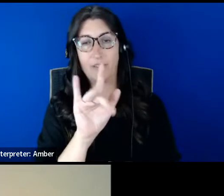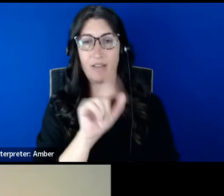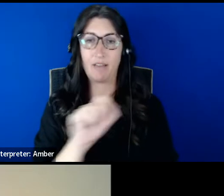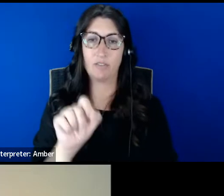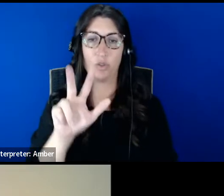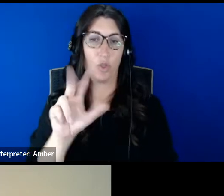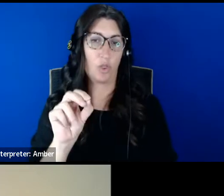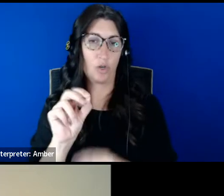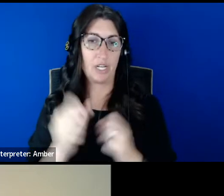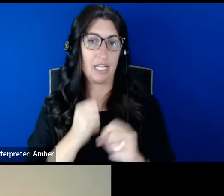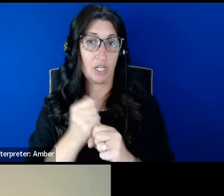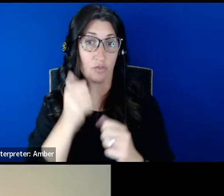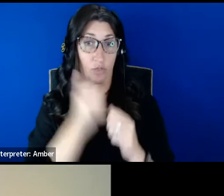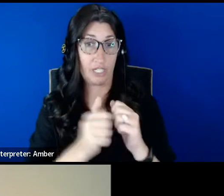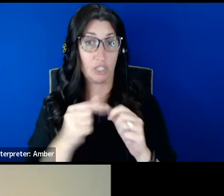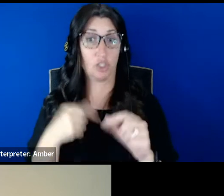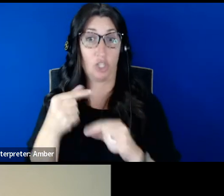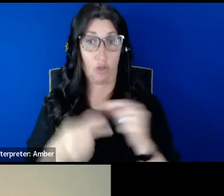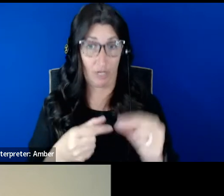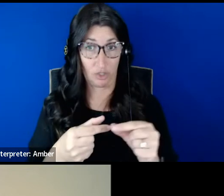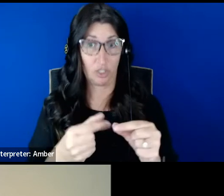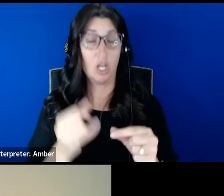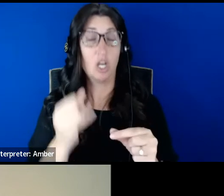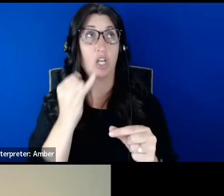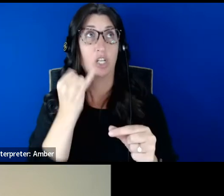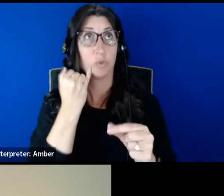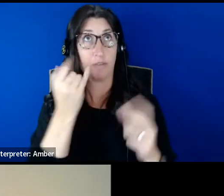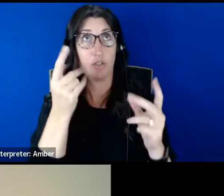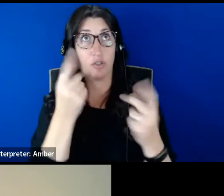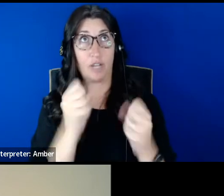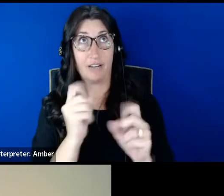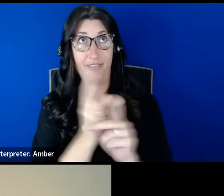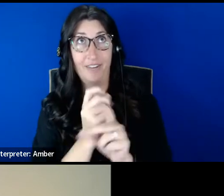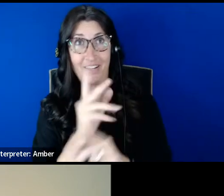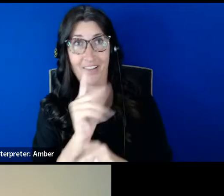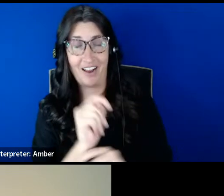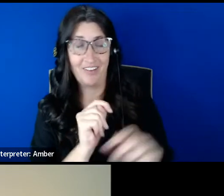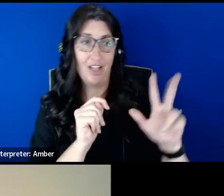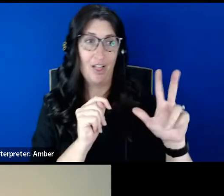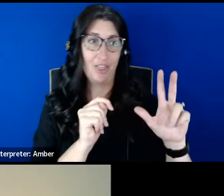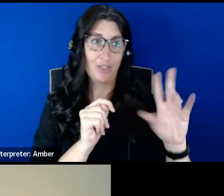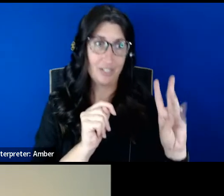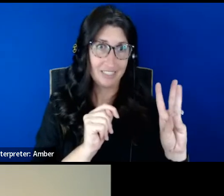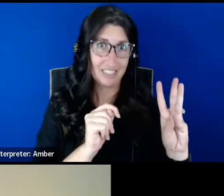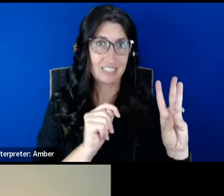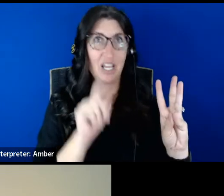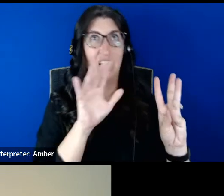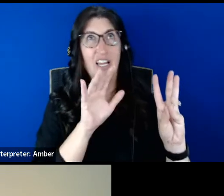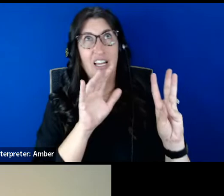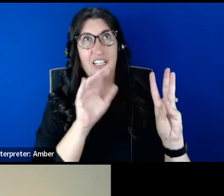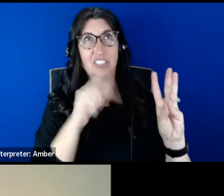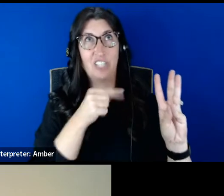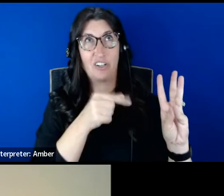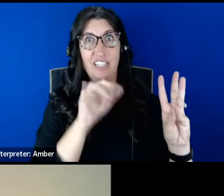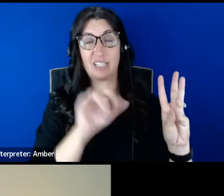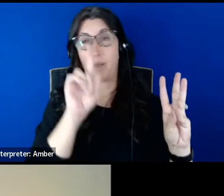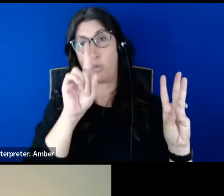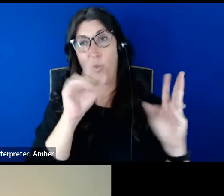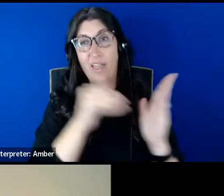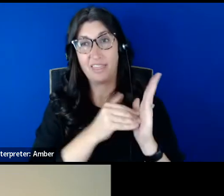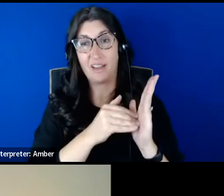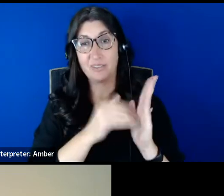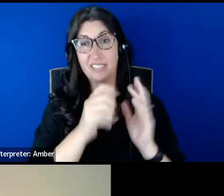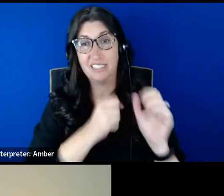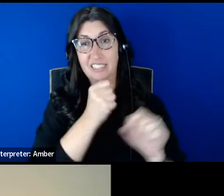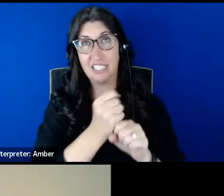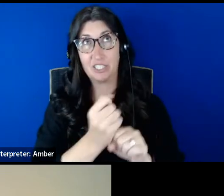per generation. So if you use that to figure like 36 or maybe 40 generation, we're talking about 1,000 years back of